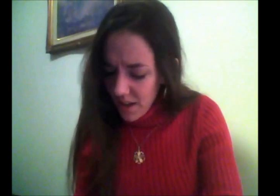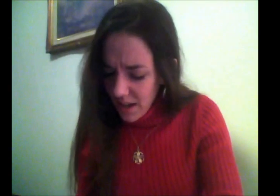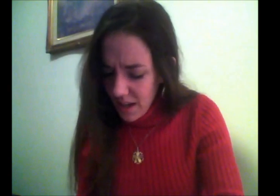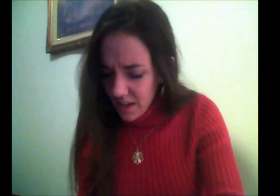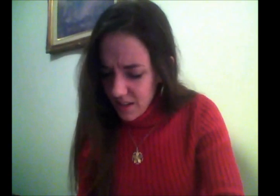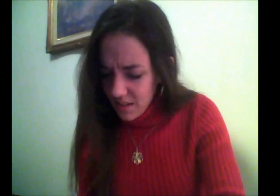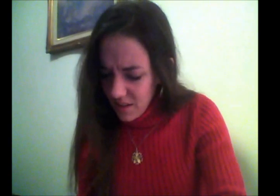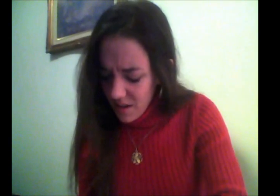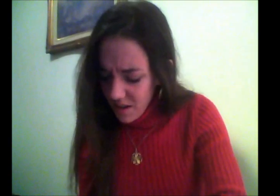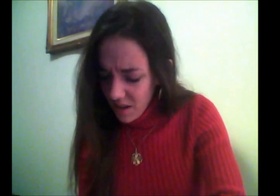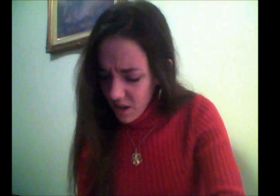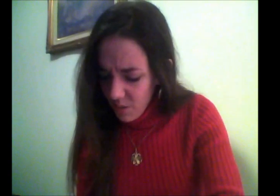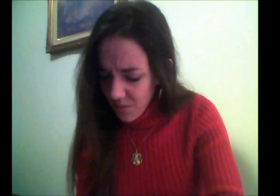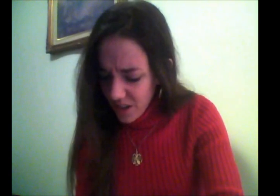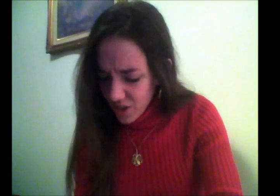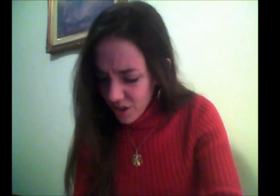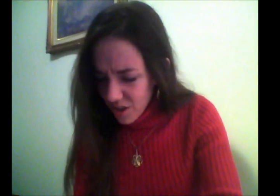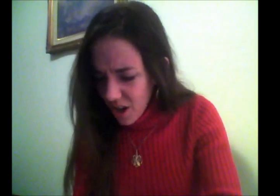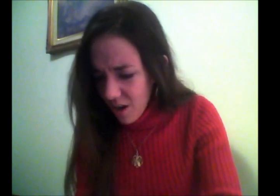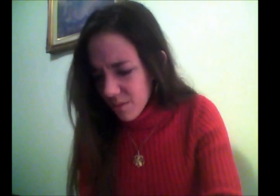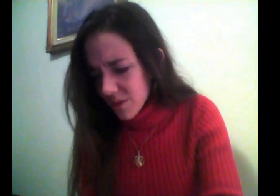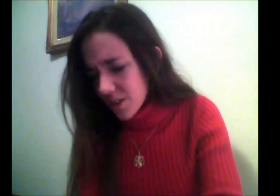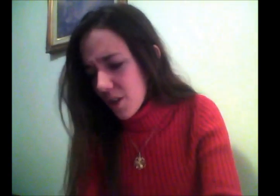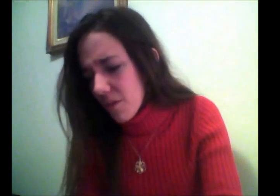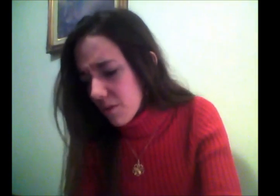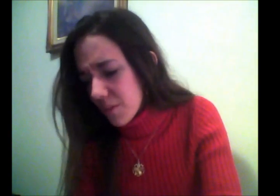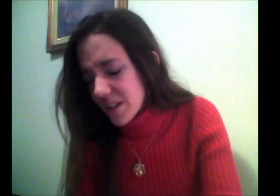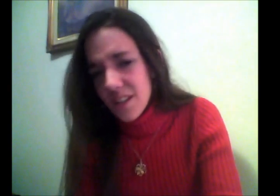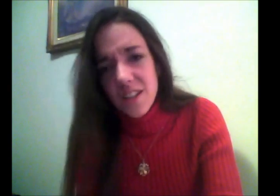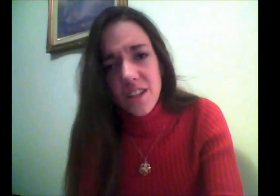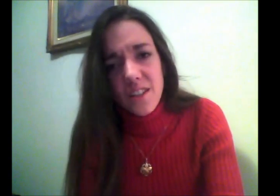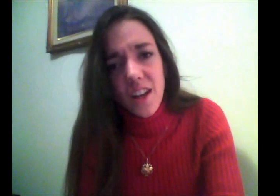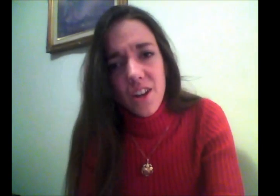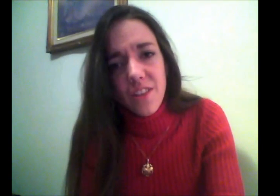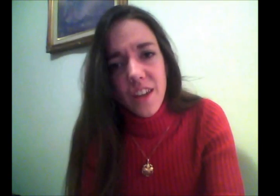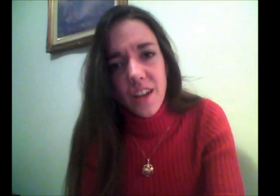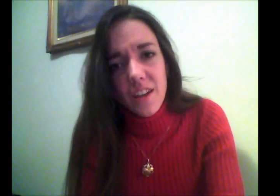Okay. And that should cover some of the basic signs that I could think of.